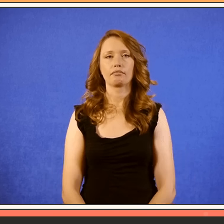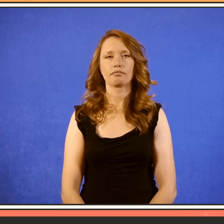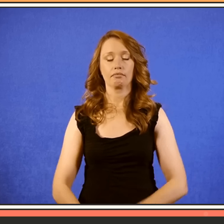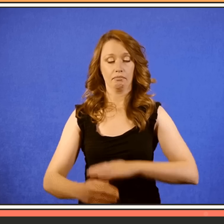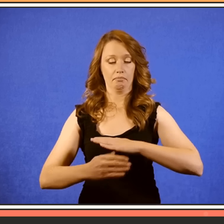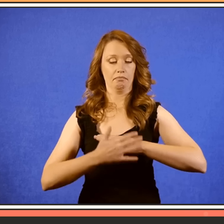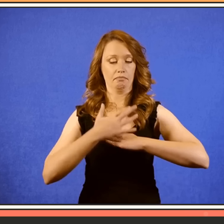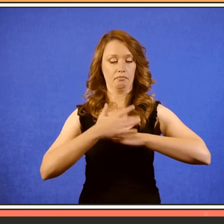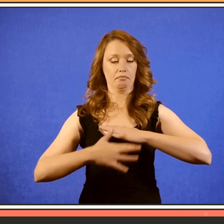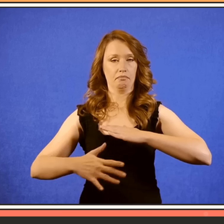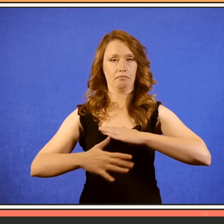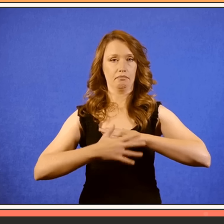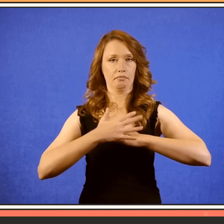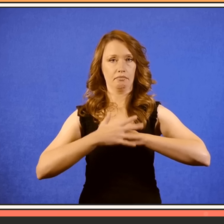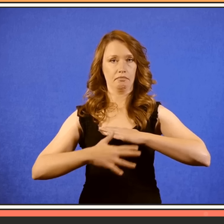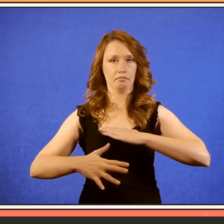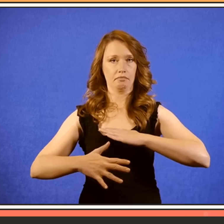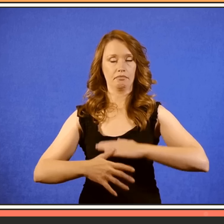Beach.